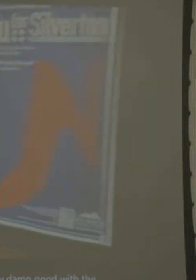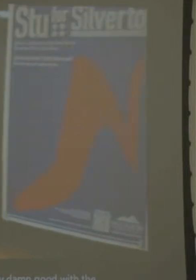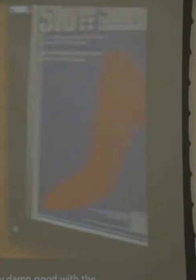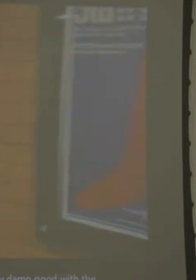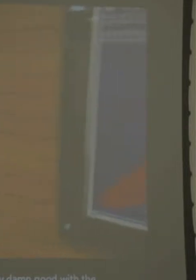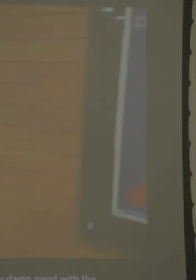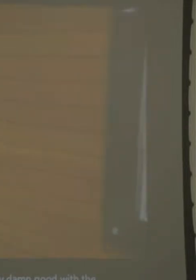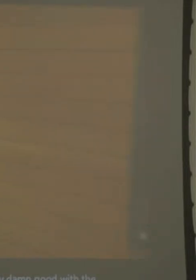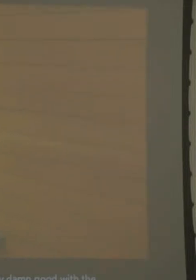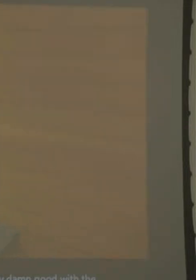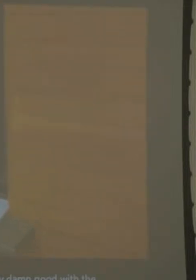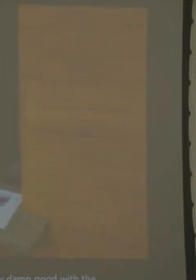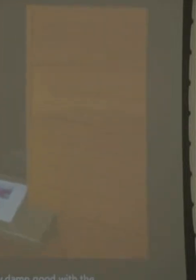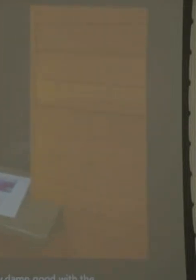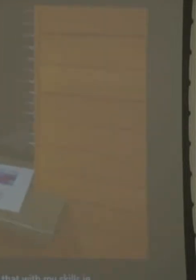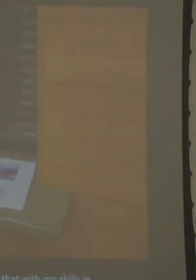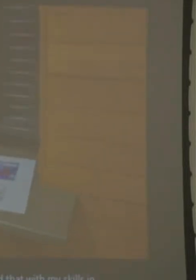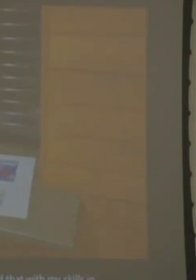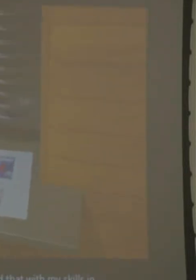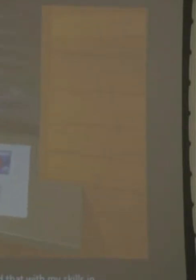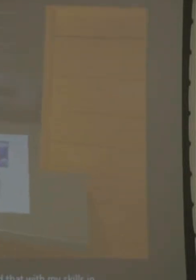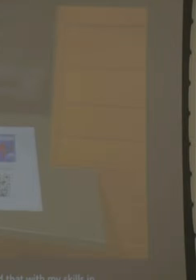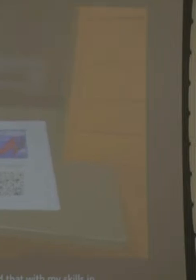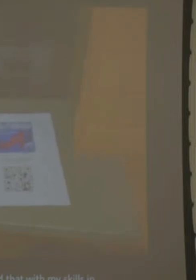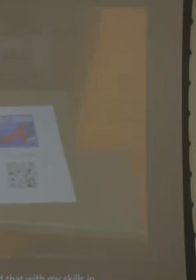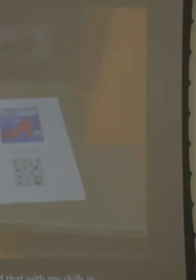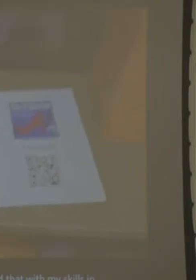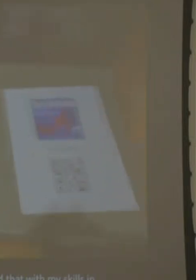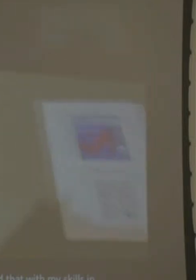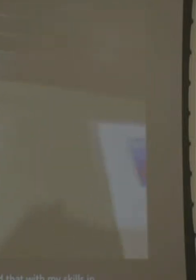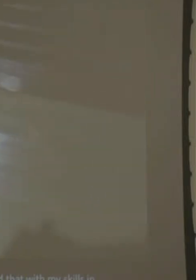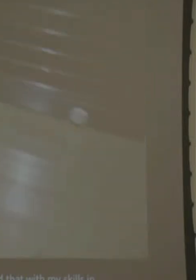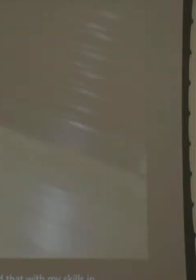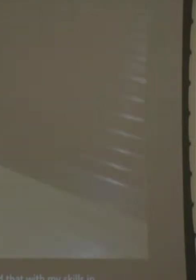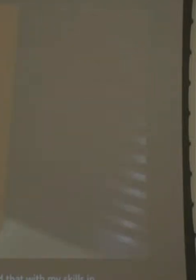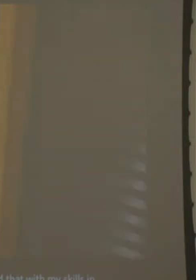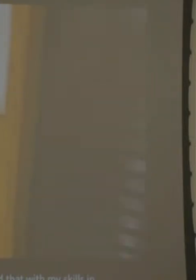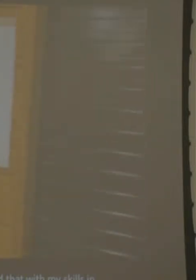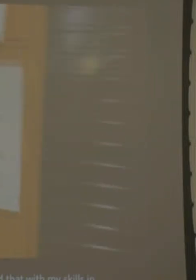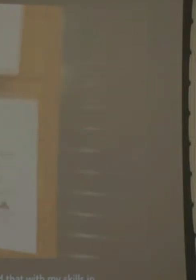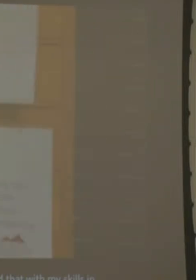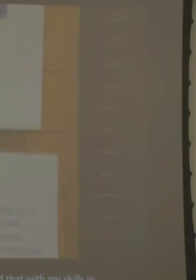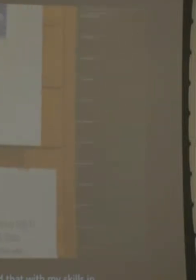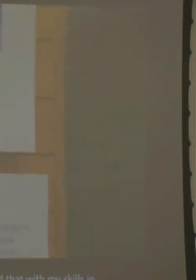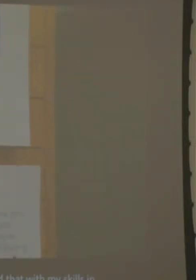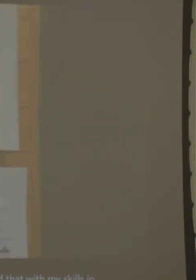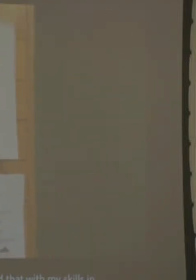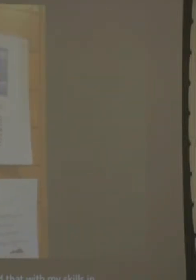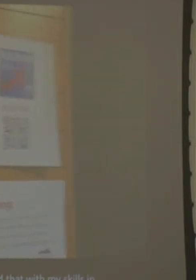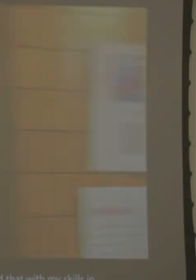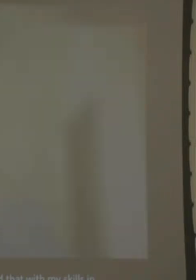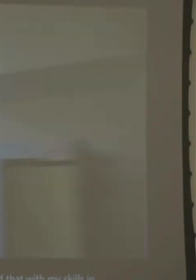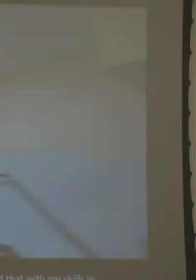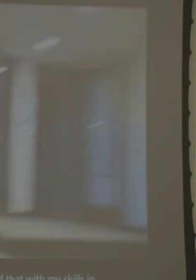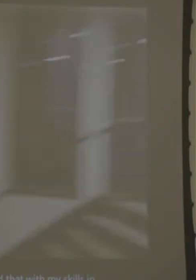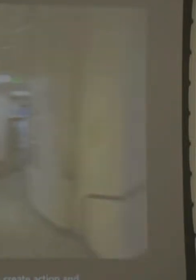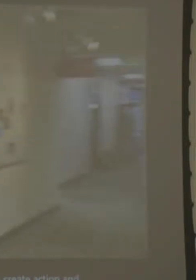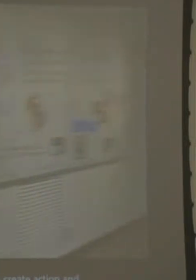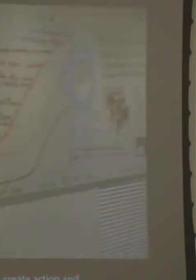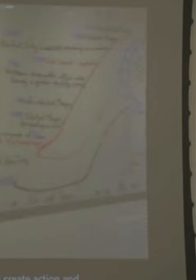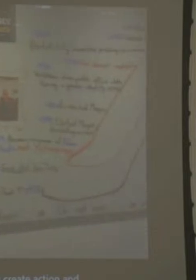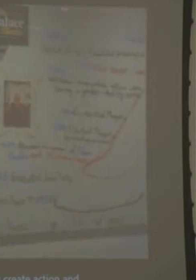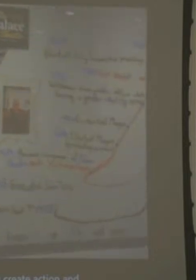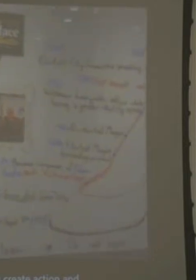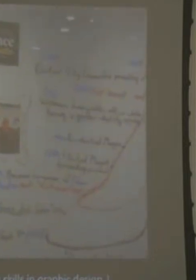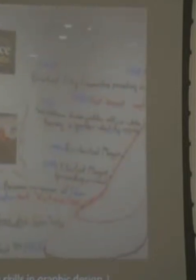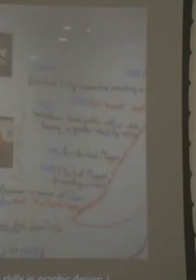skills in graphic design, I could create a movement, I can create action, and something tangible.